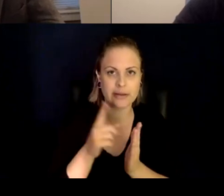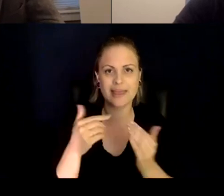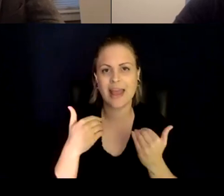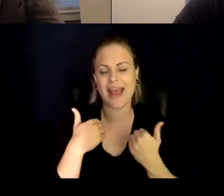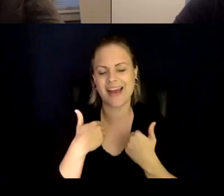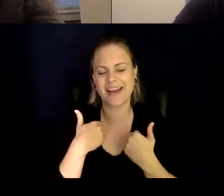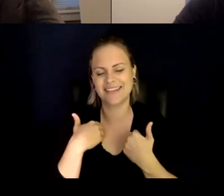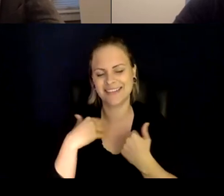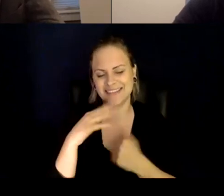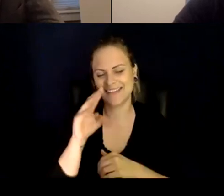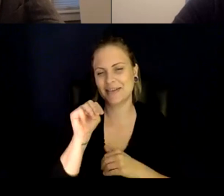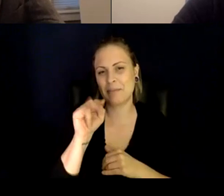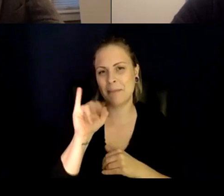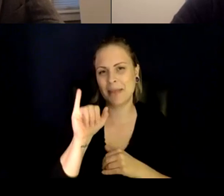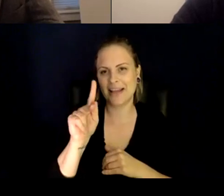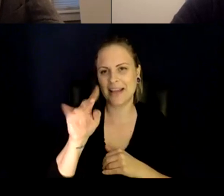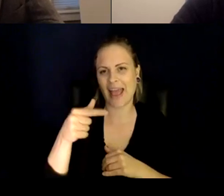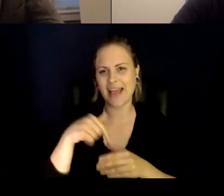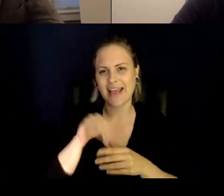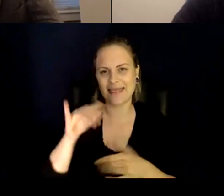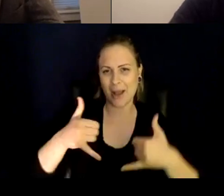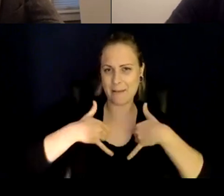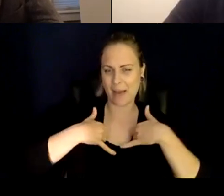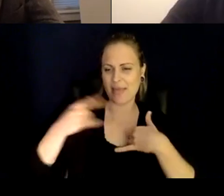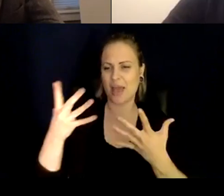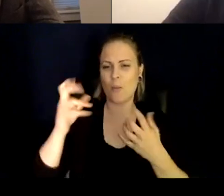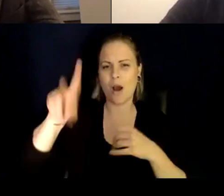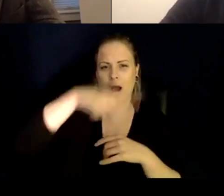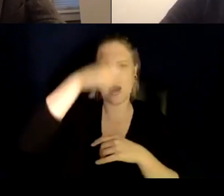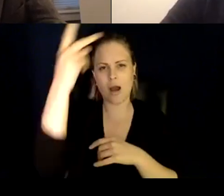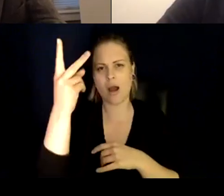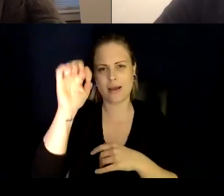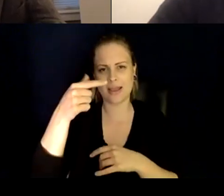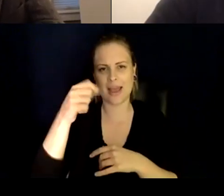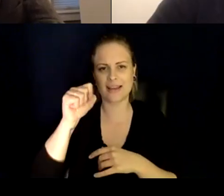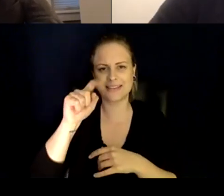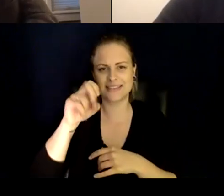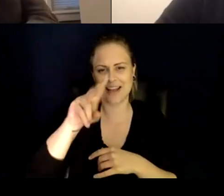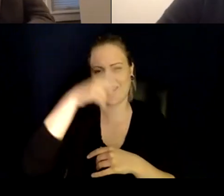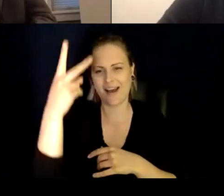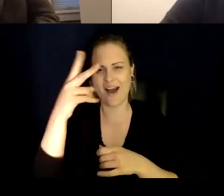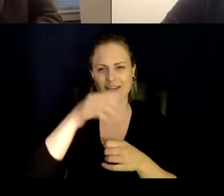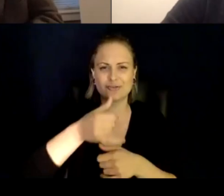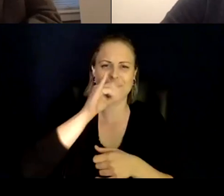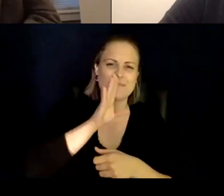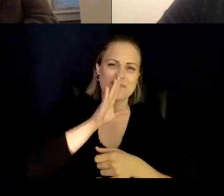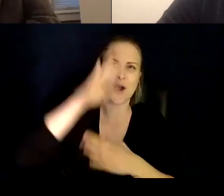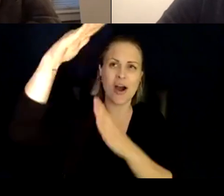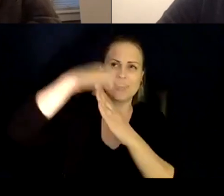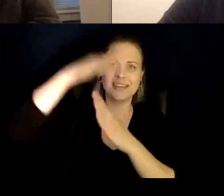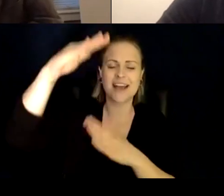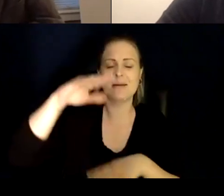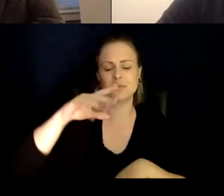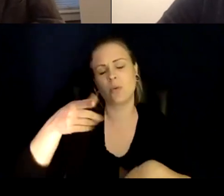in their backpack, and they wanted to do a keg stand on the summit. So they did. And that my sense of